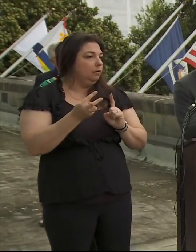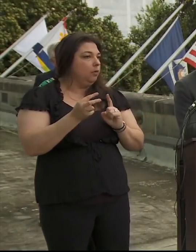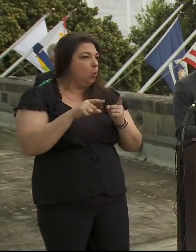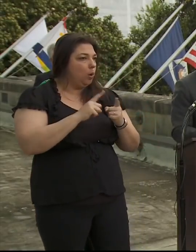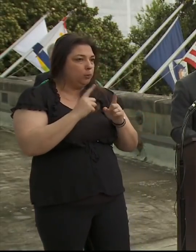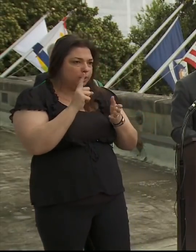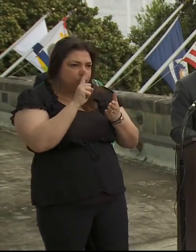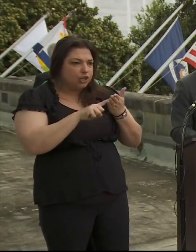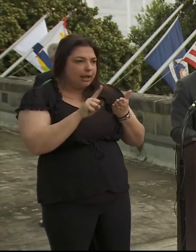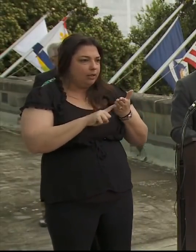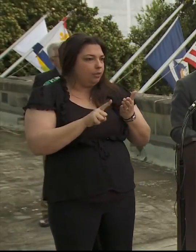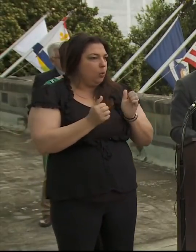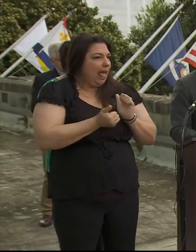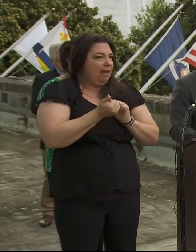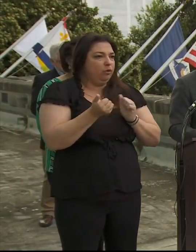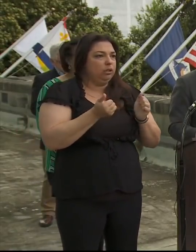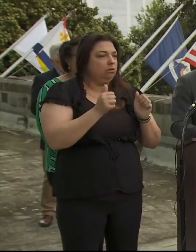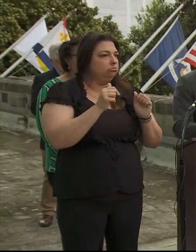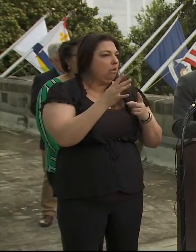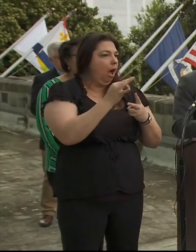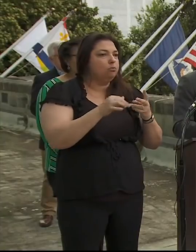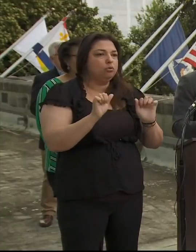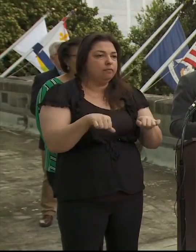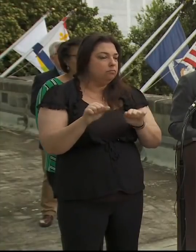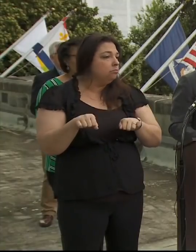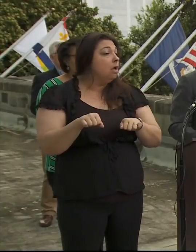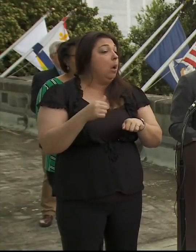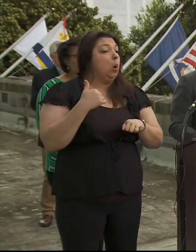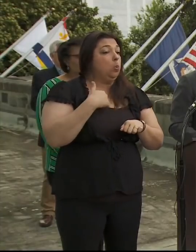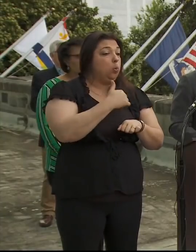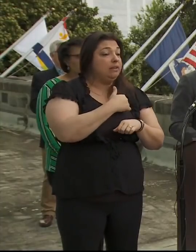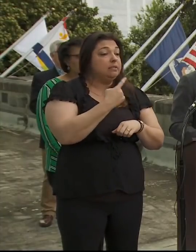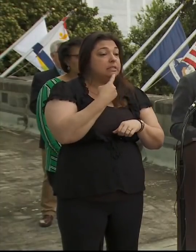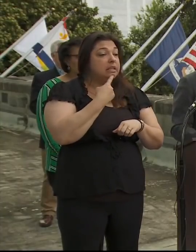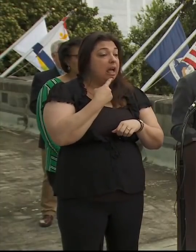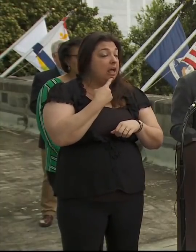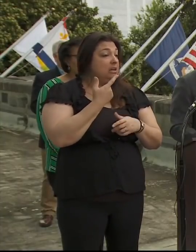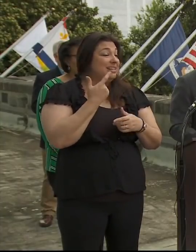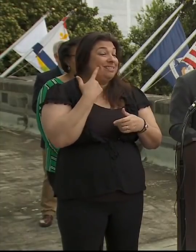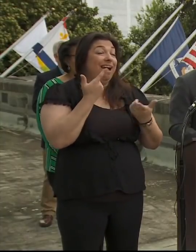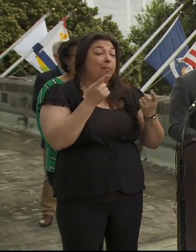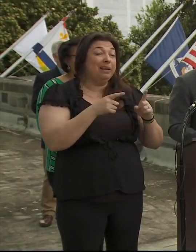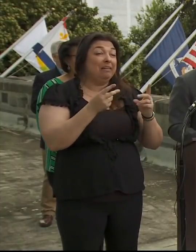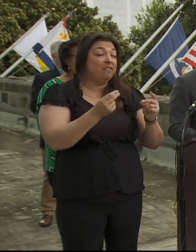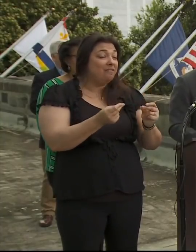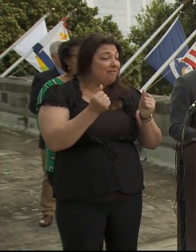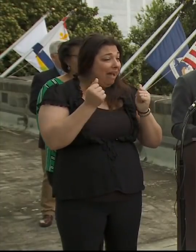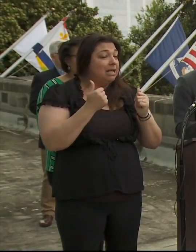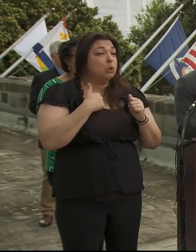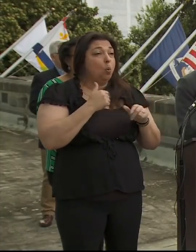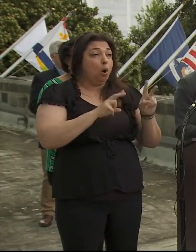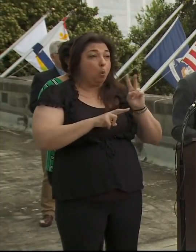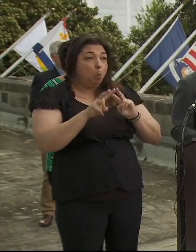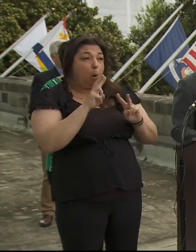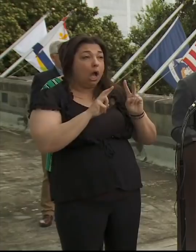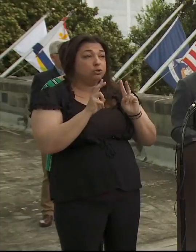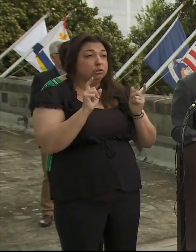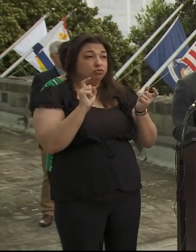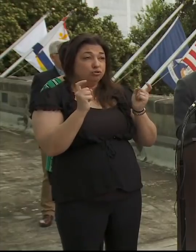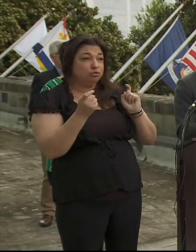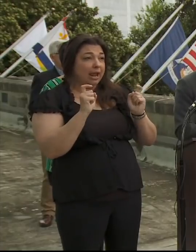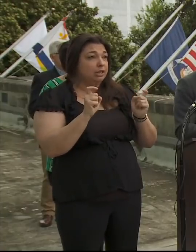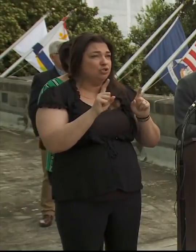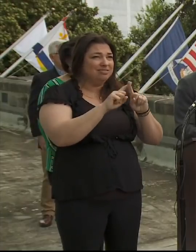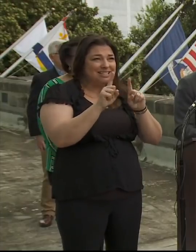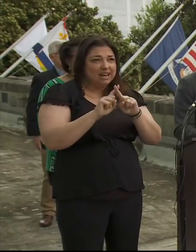through every single lens we possibly can. Things are, as we've always said, are happening very, very fast. We're watching them trend extremely